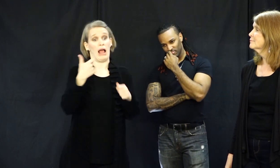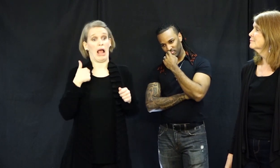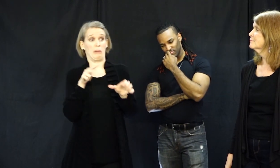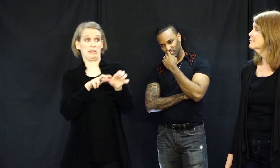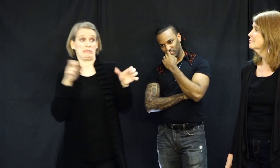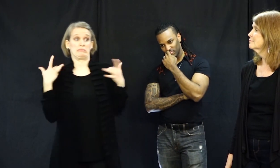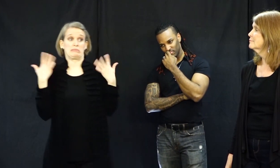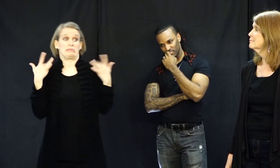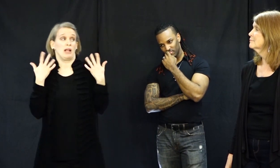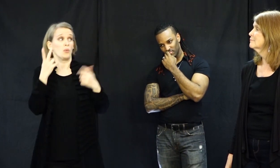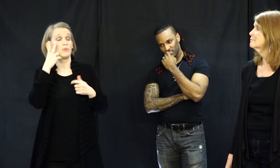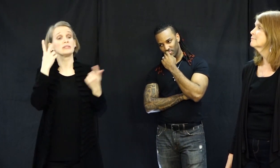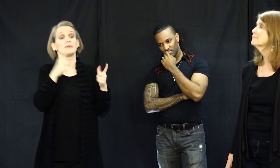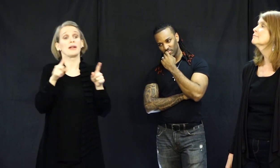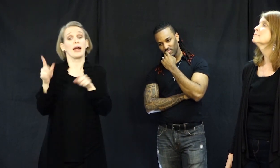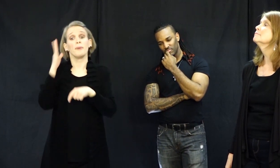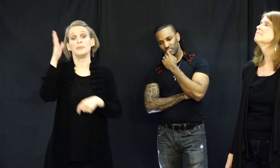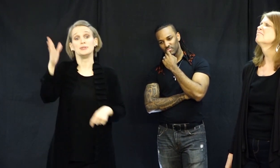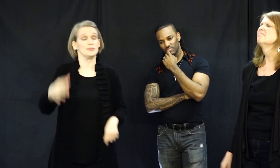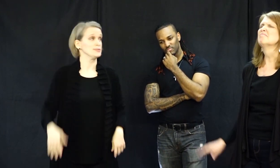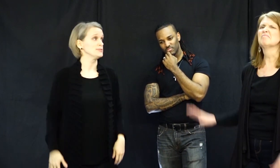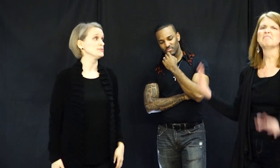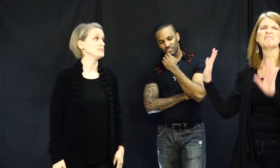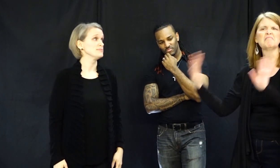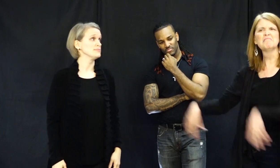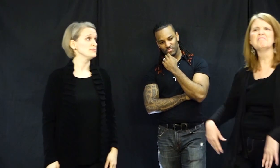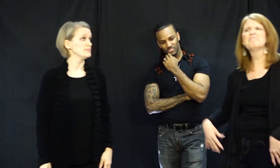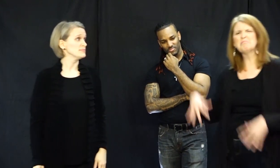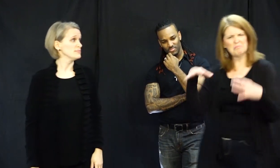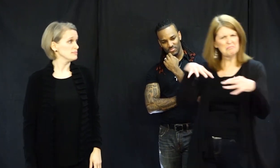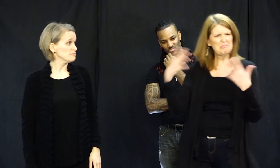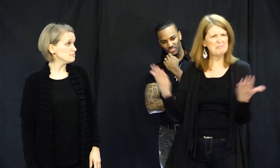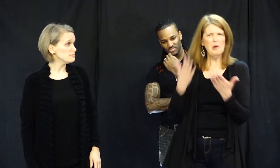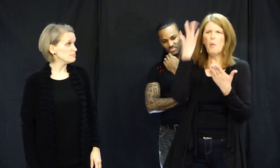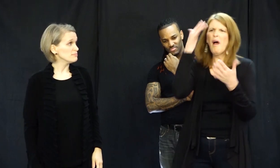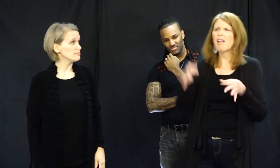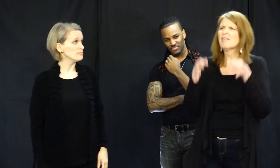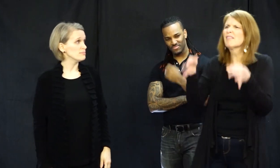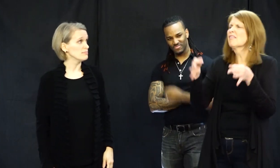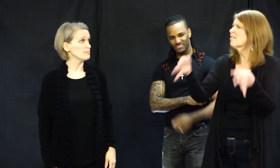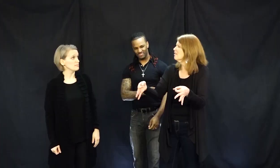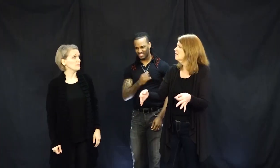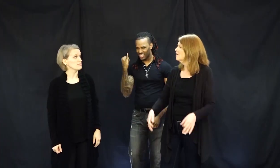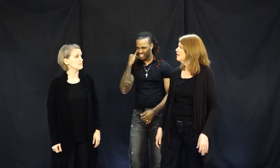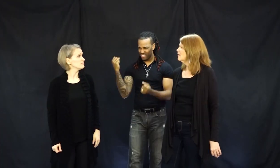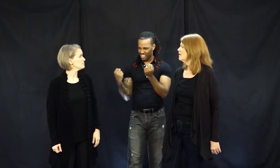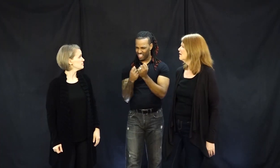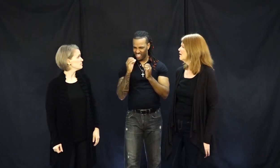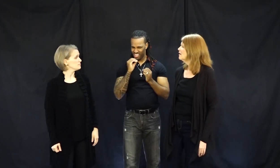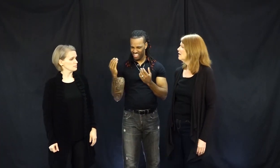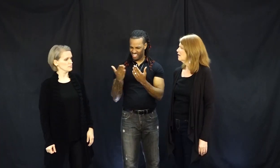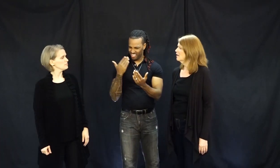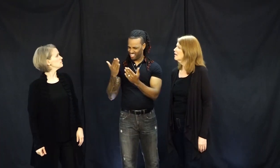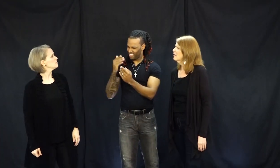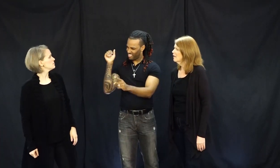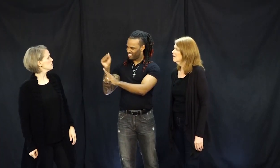sit, we'll see where we land. Bro, the revolution's imminent, what do you stall for? If you stand for nothing, Burr, what'll you fall